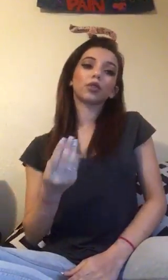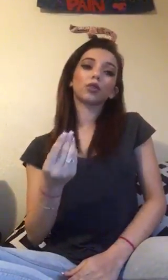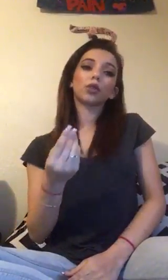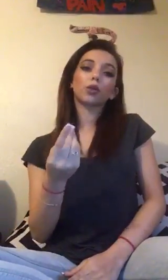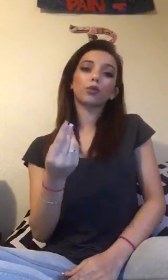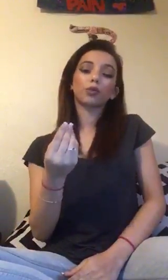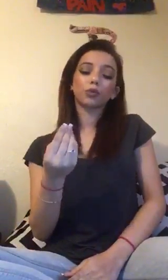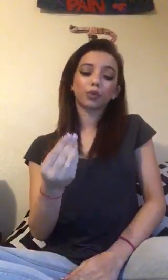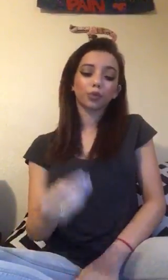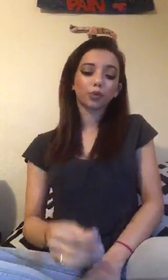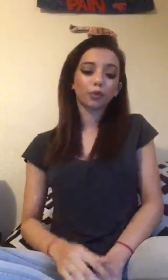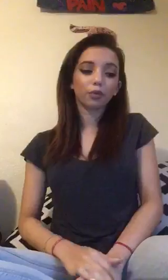do.